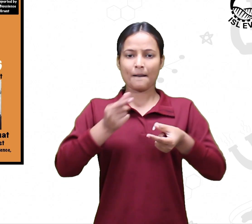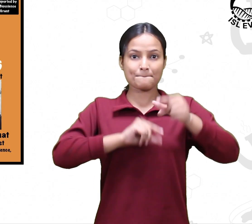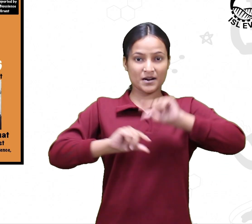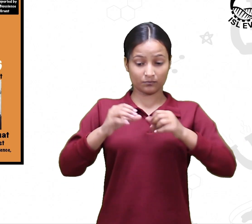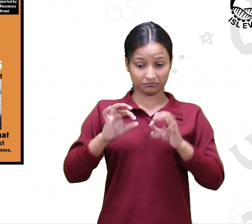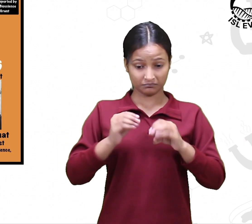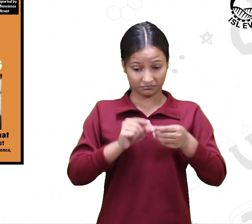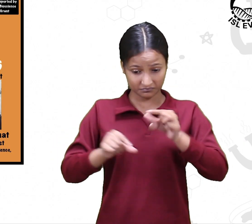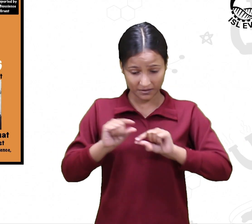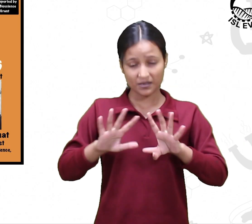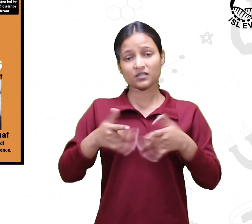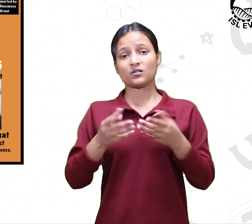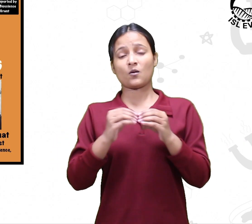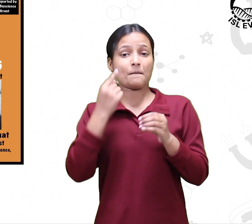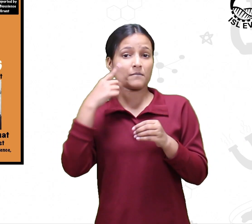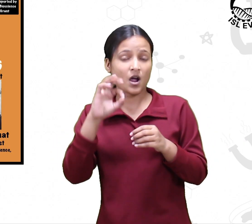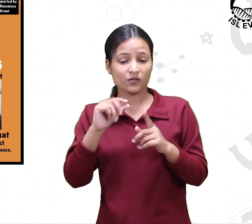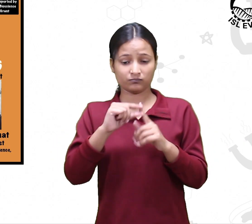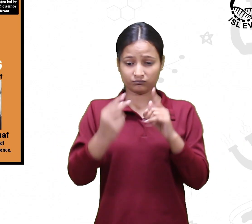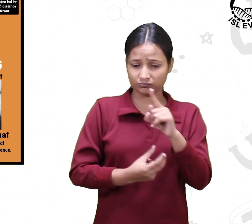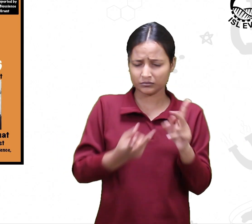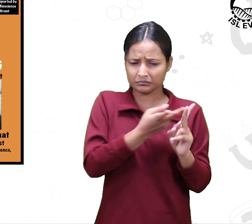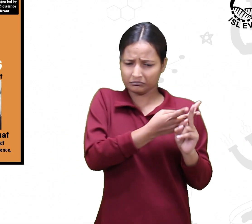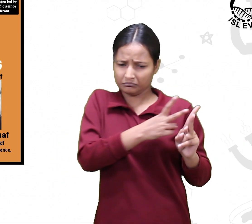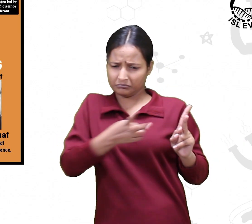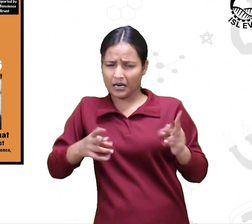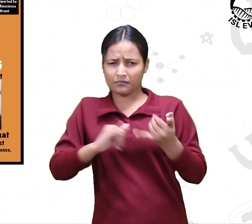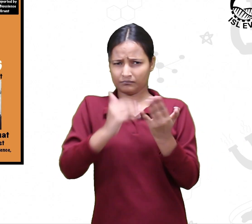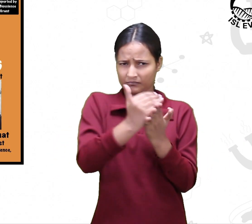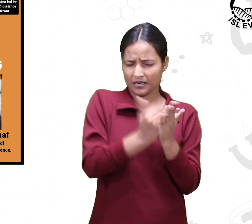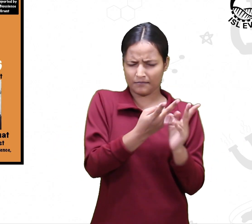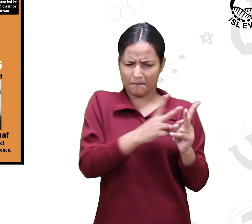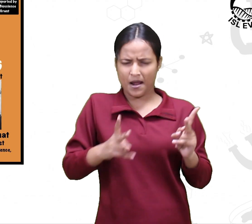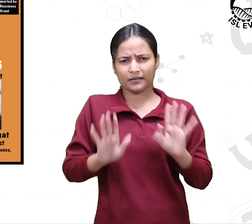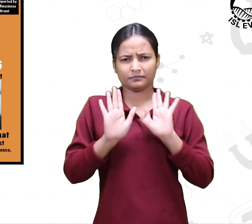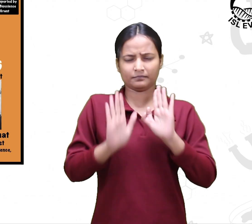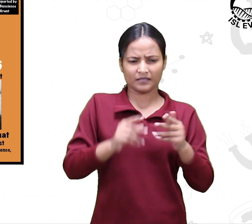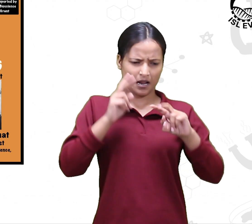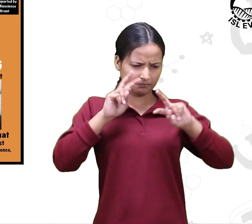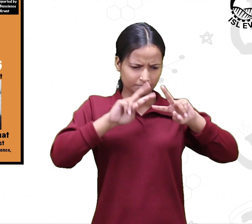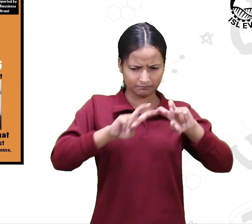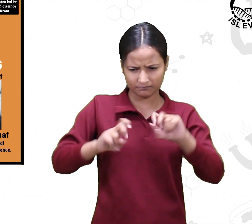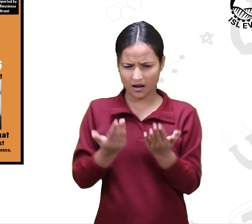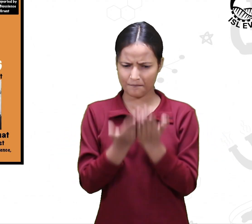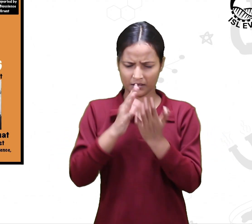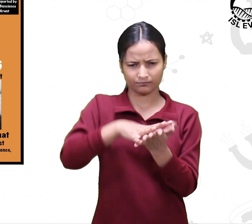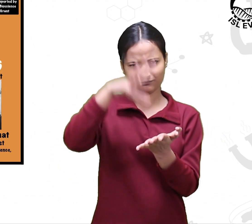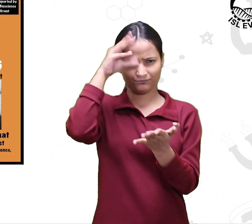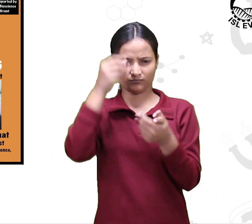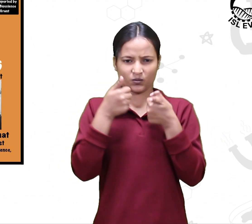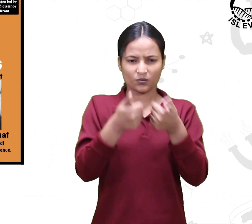like anatomy, biochemistry, physiology, and so on. But as time went by, I realized that I was in a sort